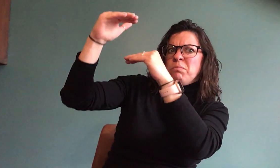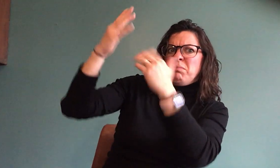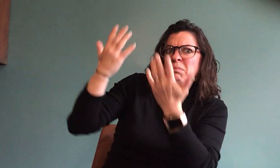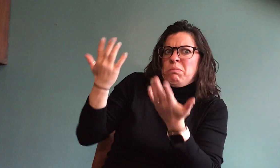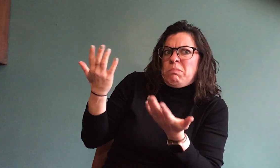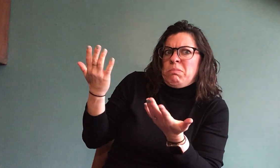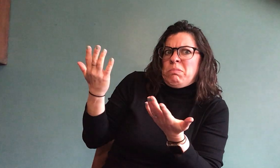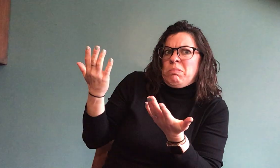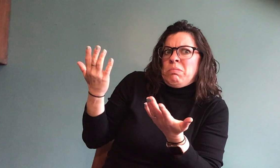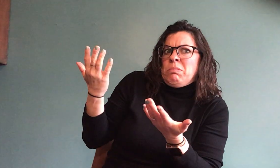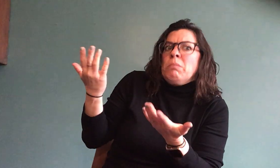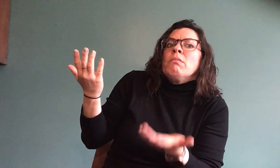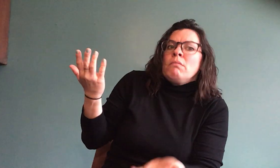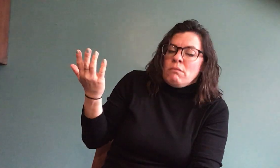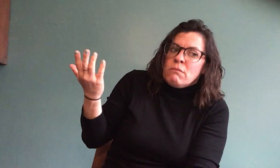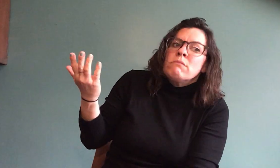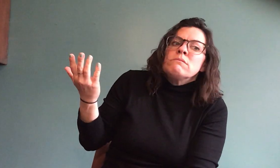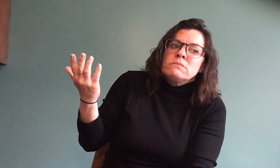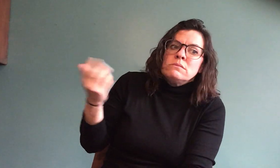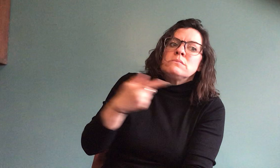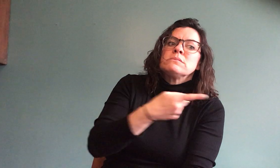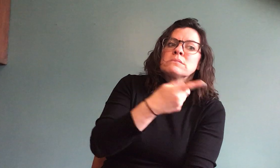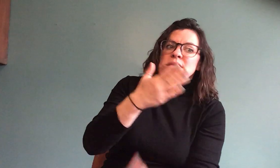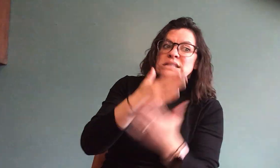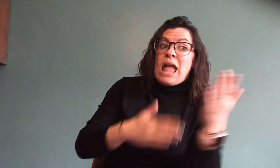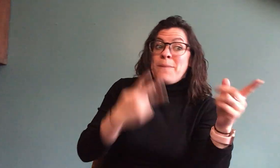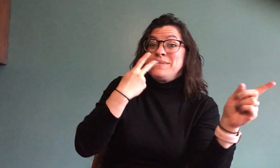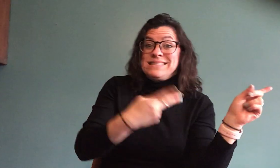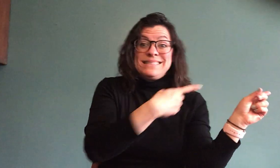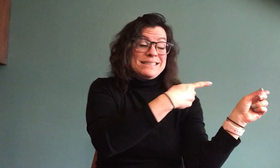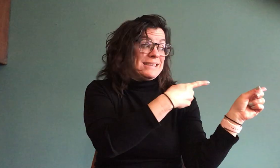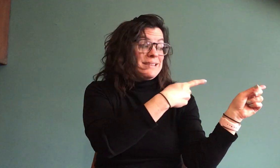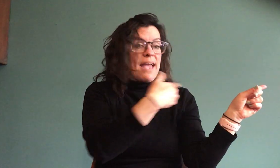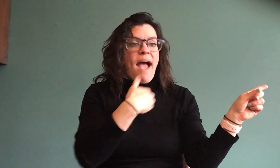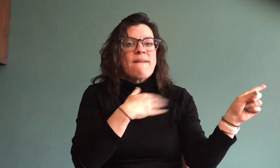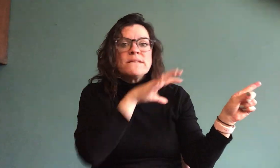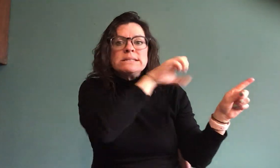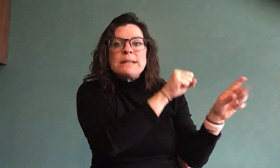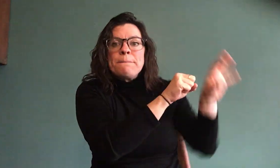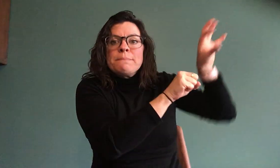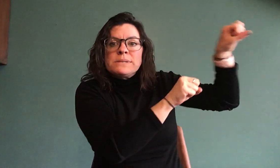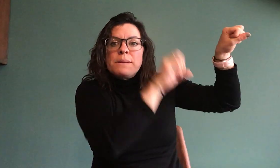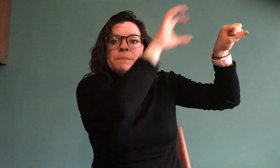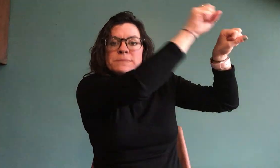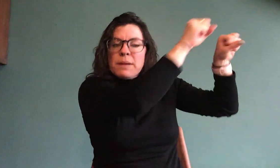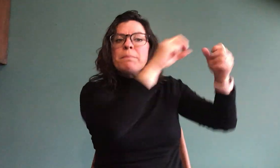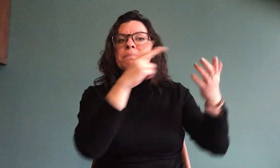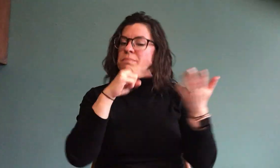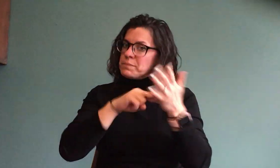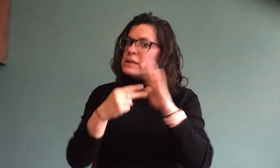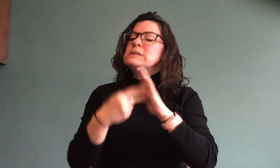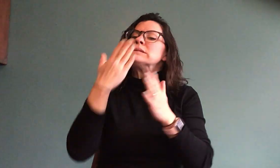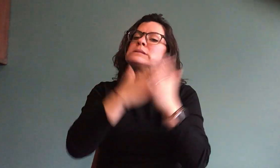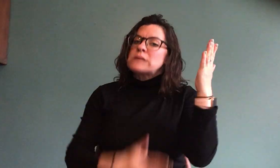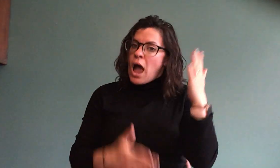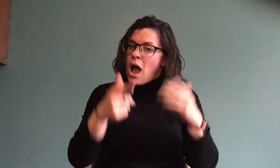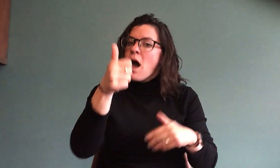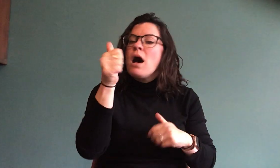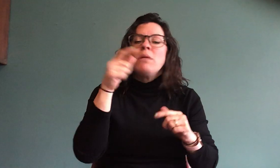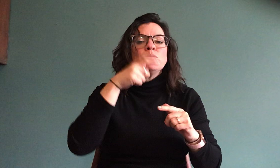you can climb up. Okay, what you have to be careful of is when you're coming into this piece here where you have the railings, you don't want to get yourself caught.